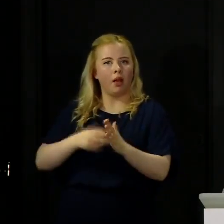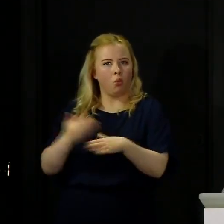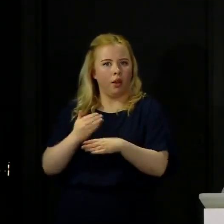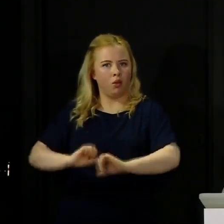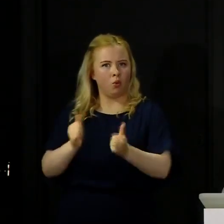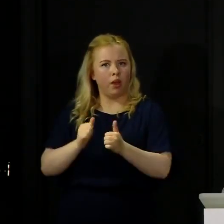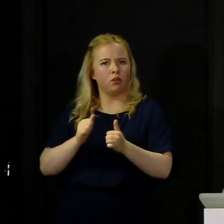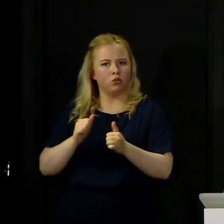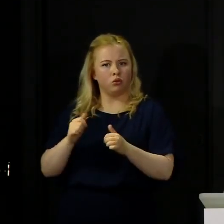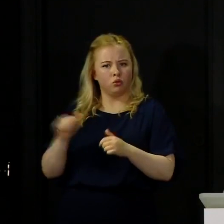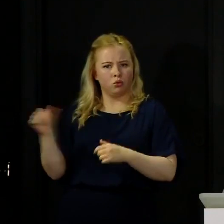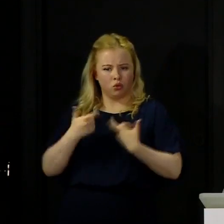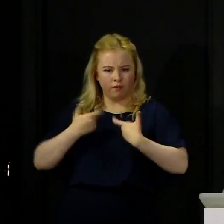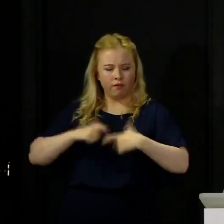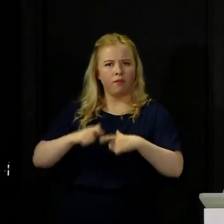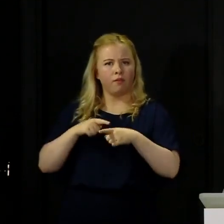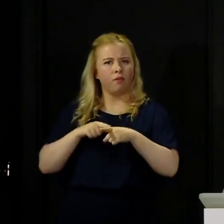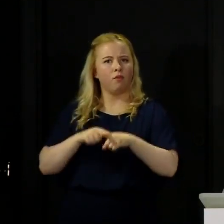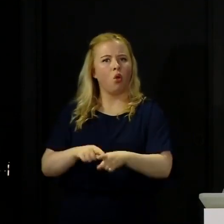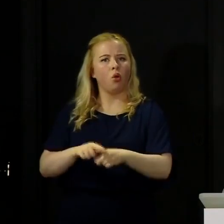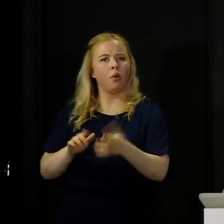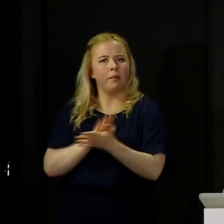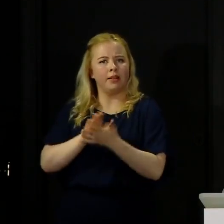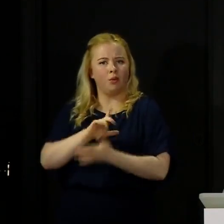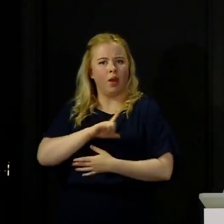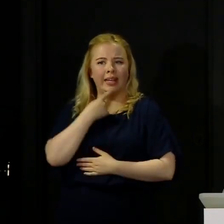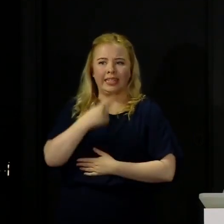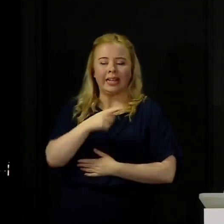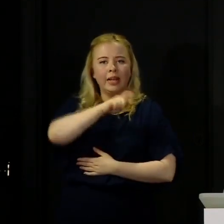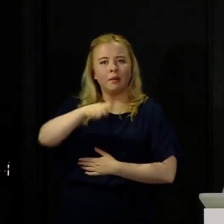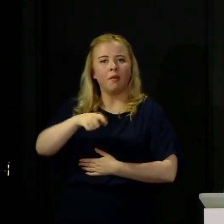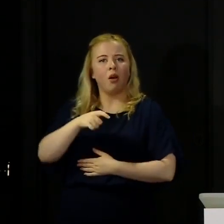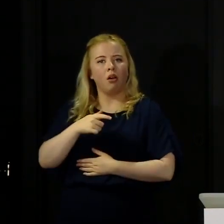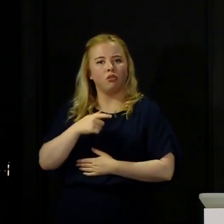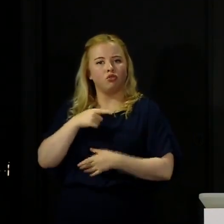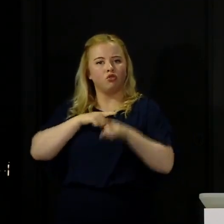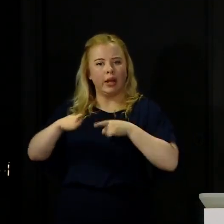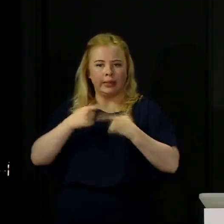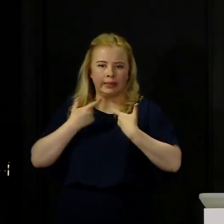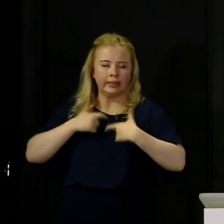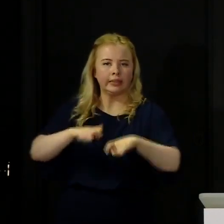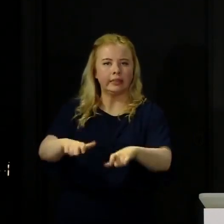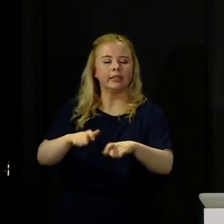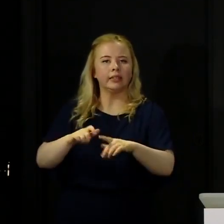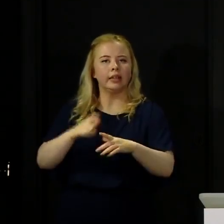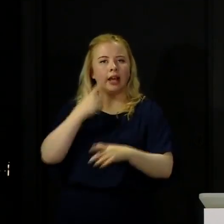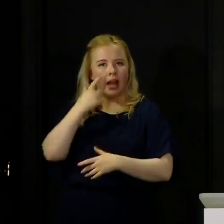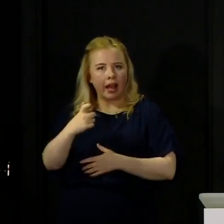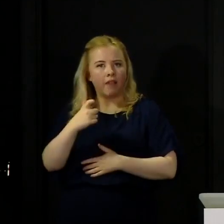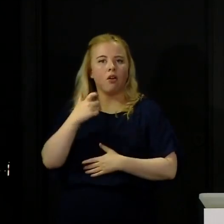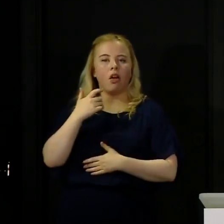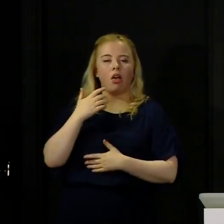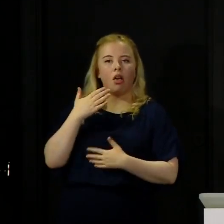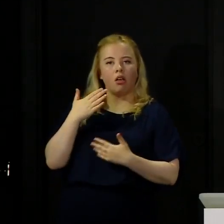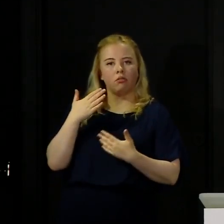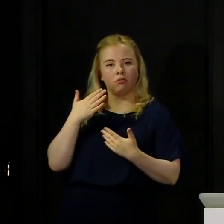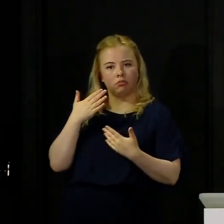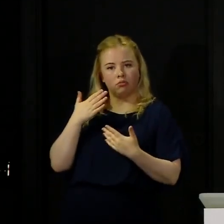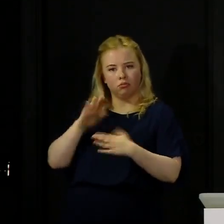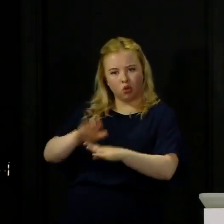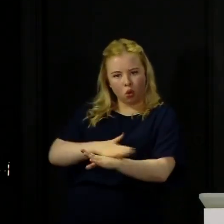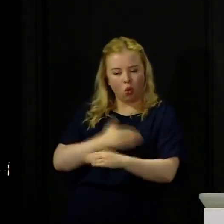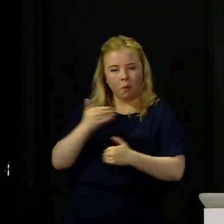do something different. So that's what I'm saying to people. Let's continue down this careful, well thought out, cautious path,